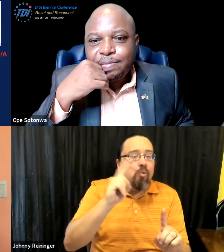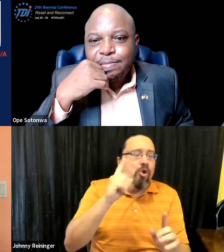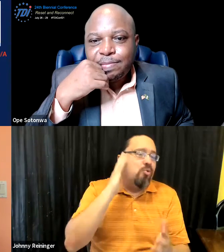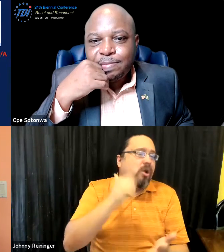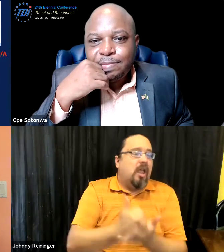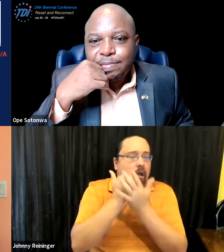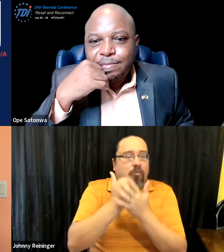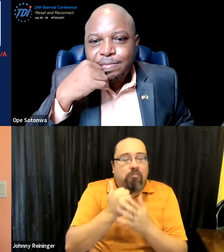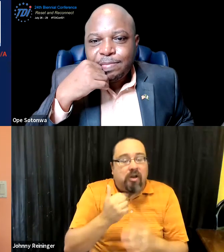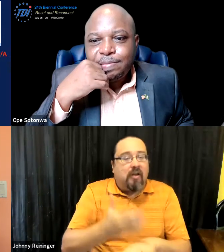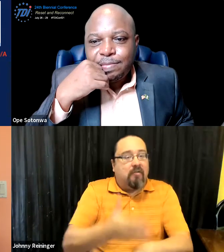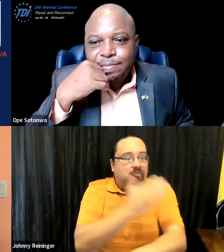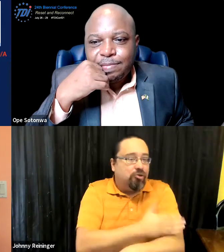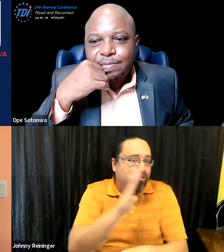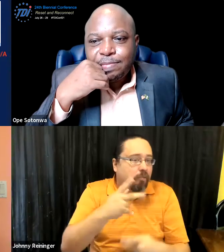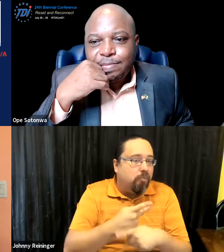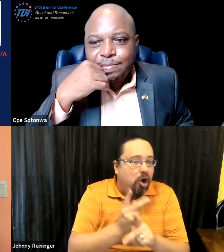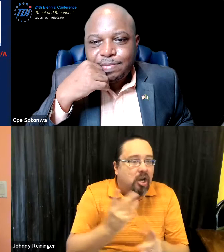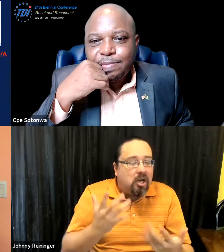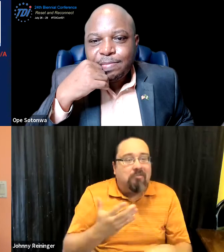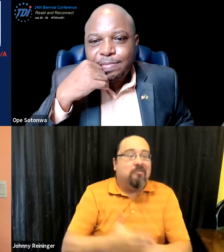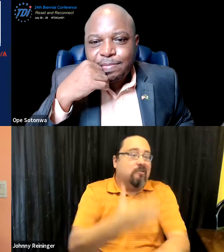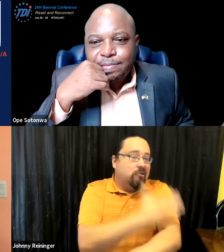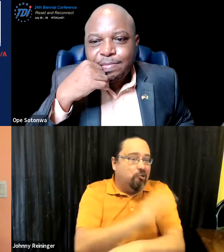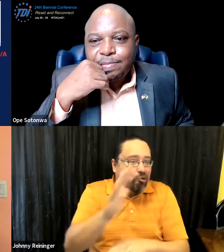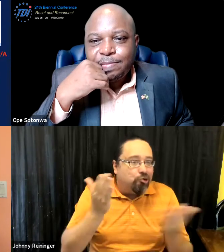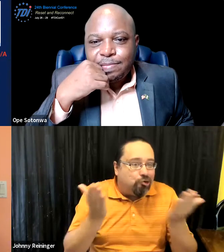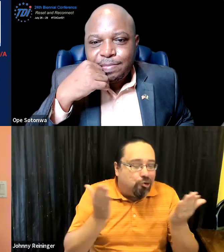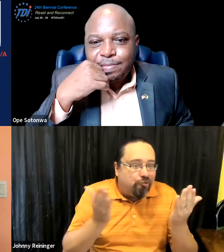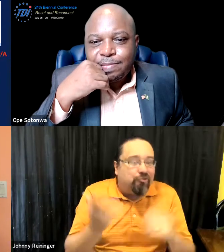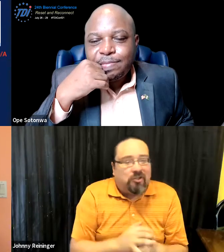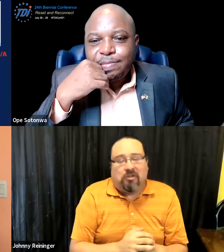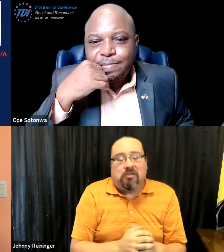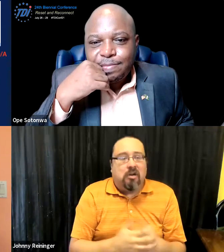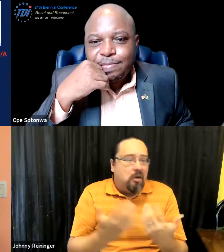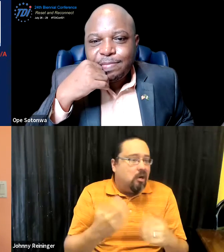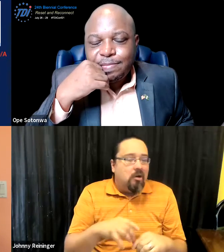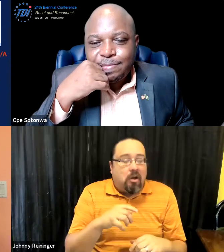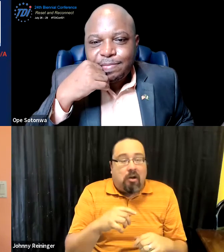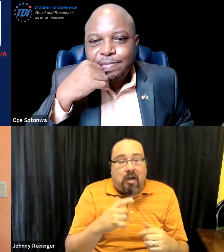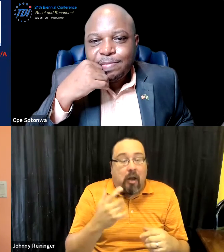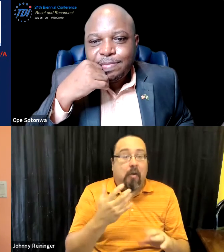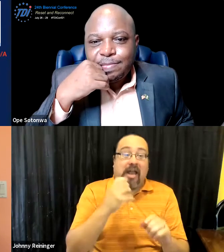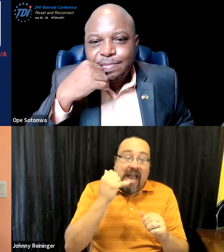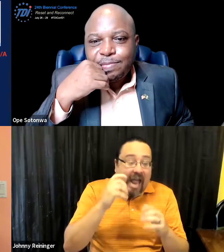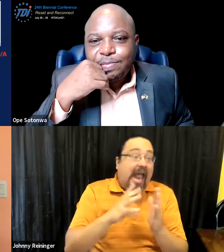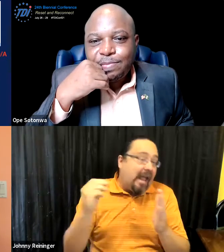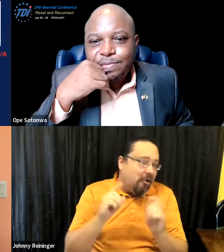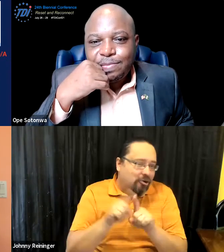understanding of the story. And you start listening to those, and it'll start improving your product and it'll improve your services.